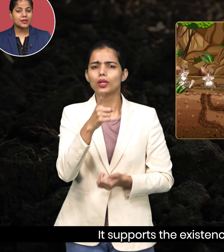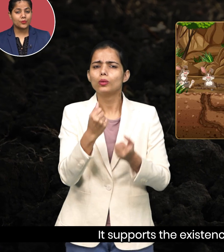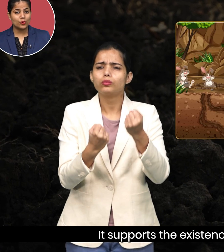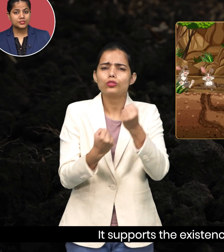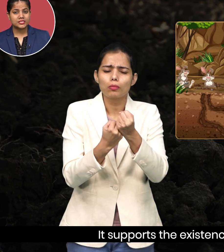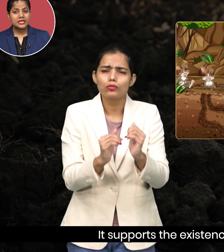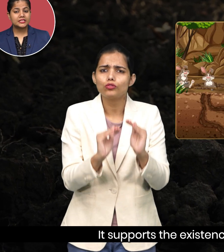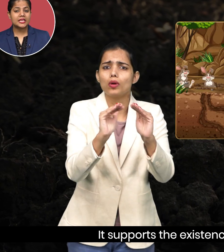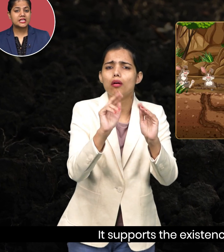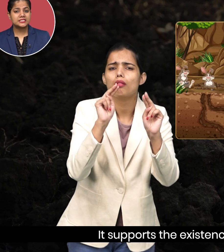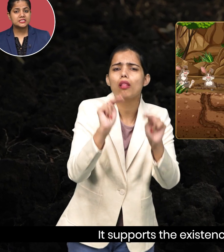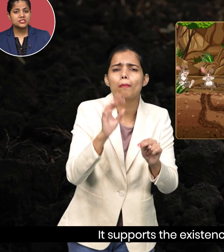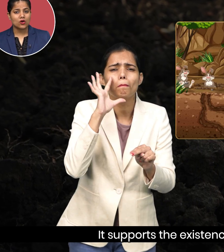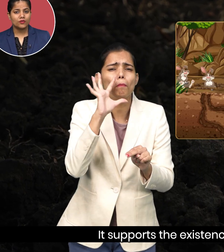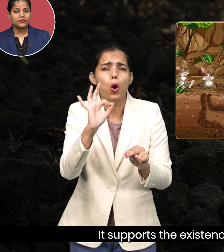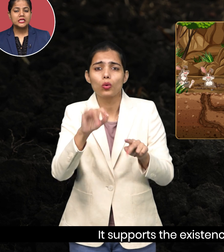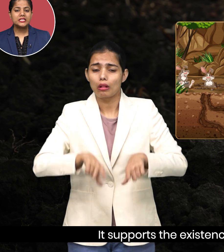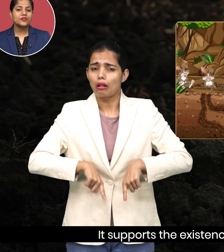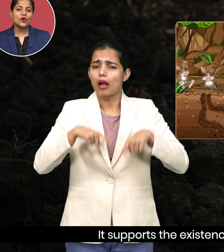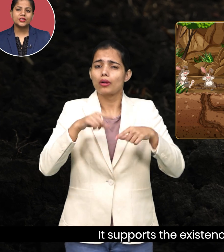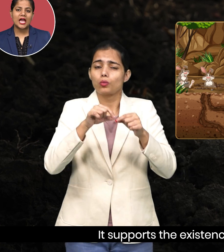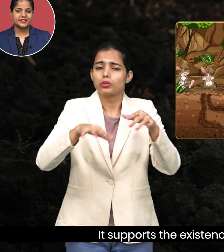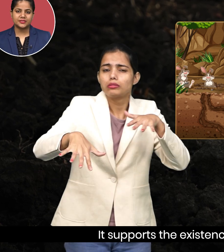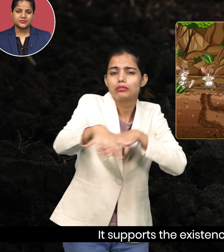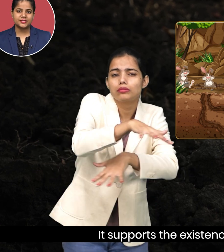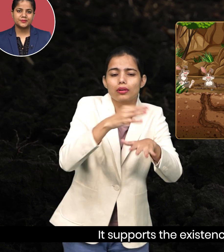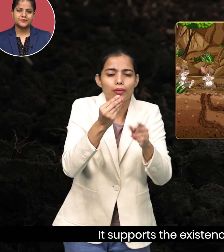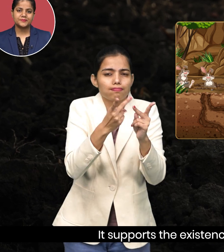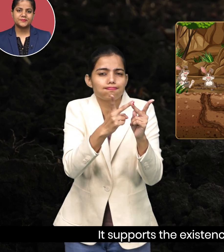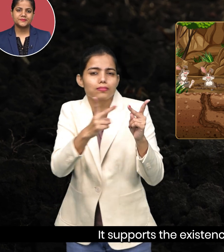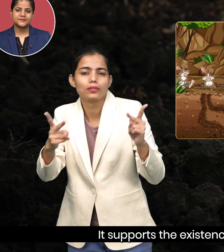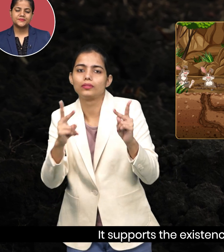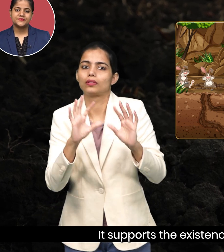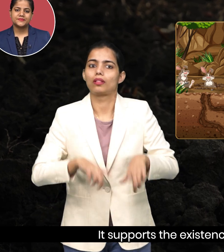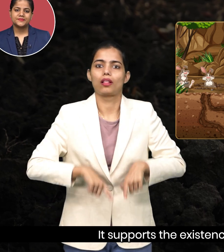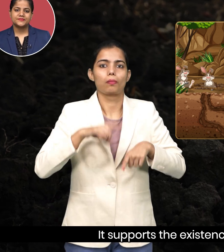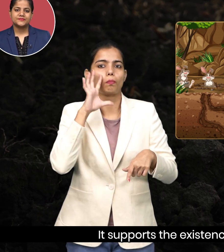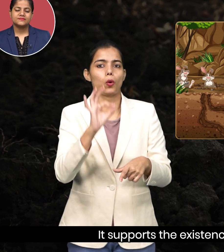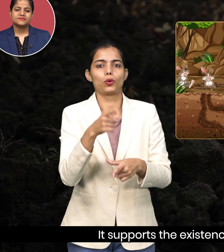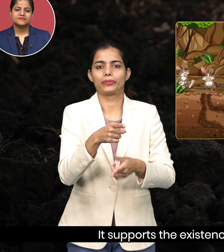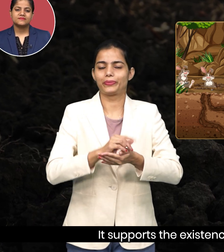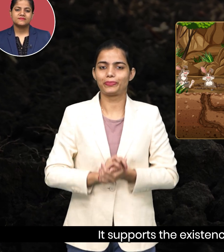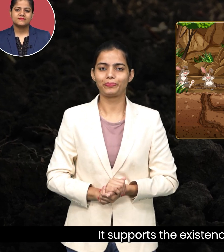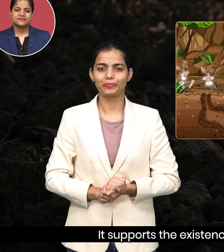It supports the existence of living organisms.